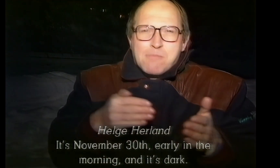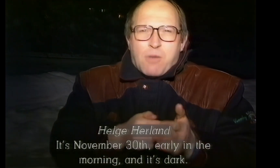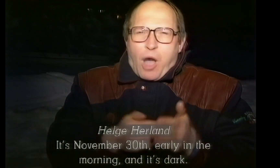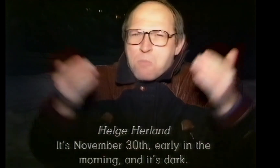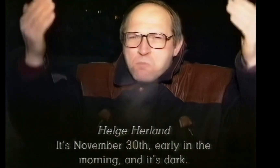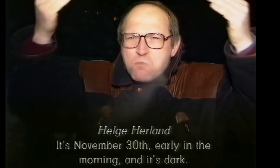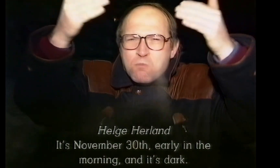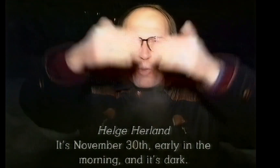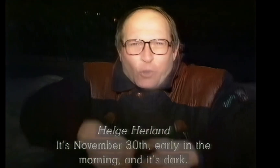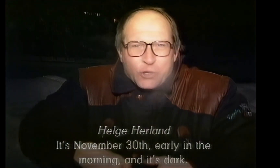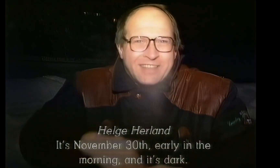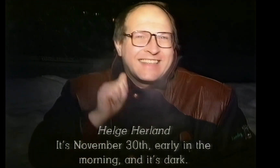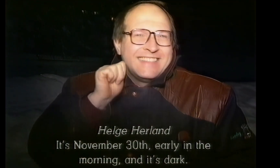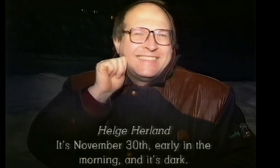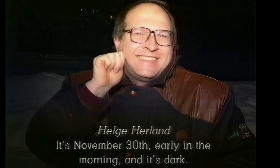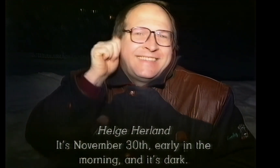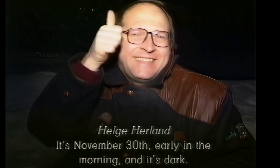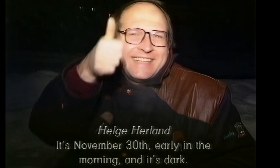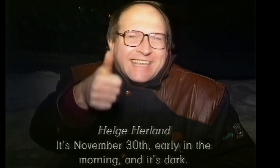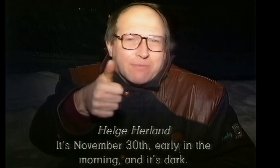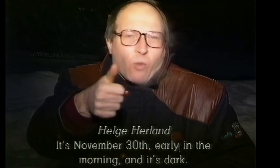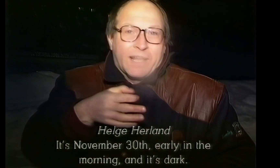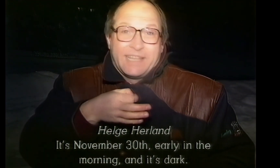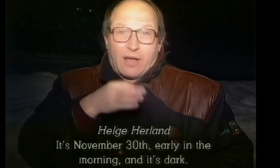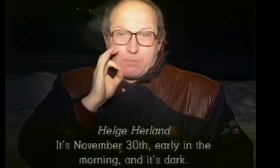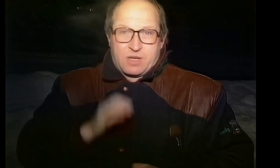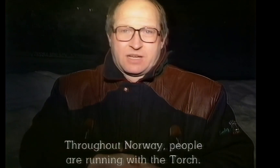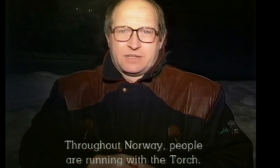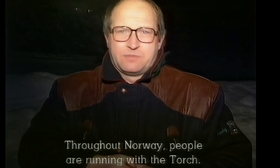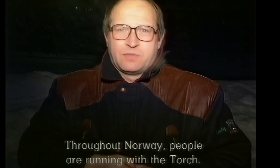It is the 30th of November, early in the morning, and it's dark.